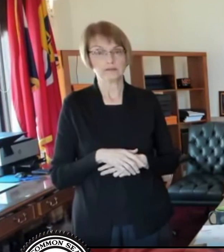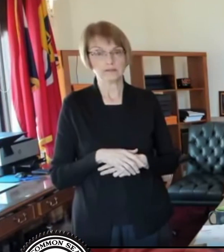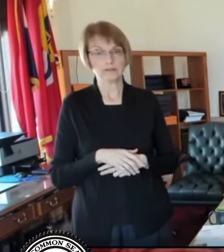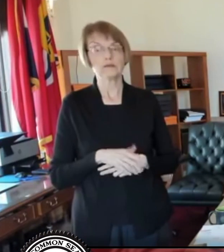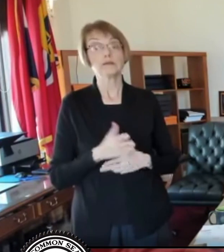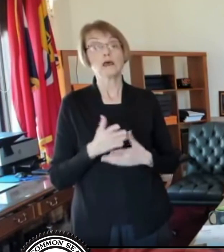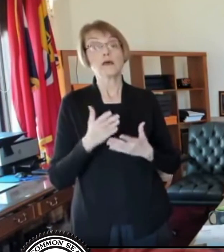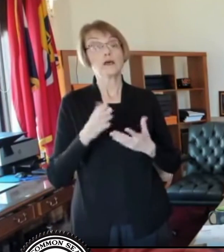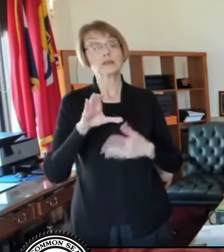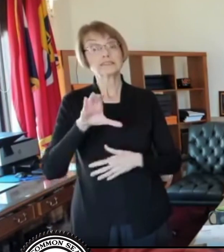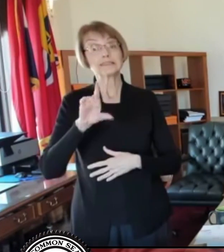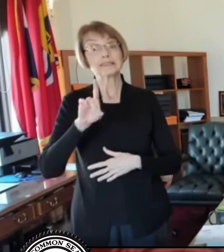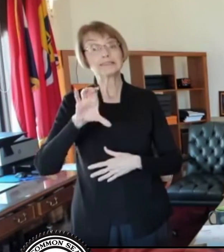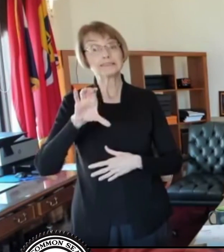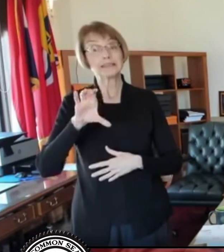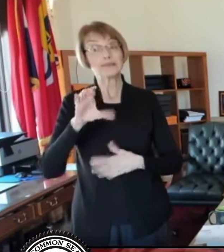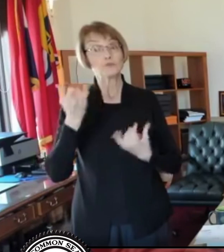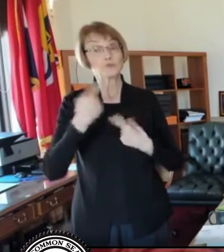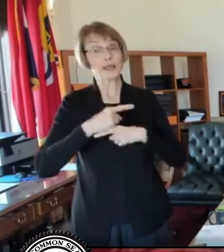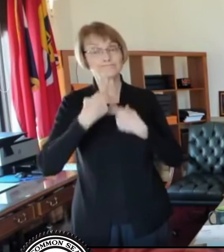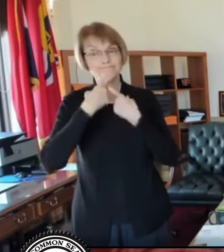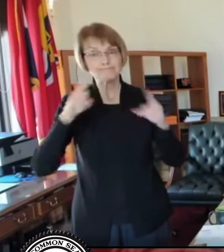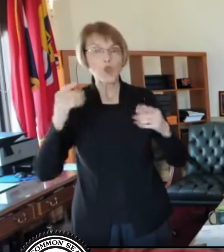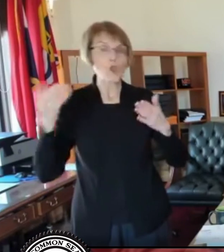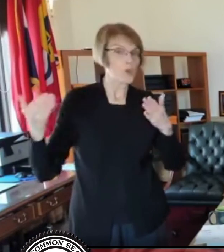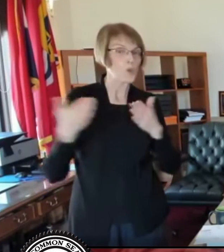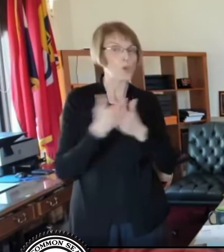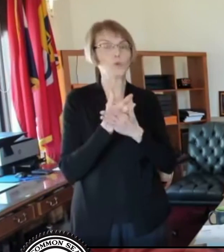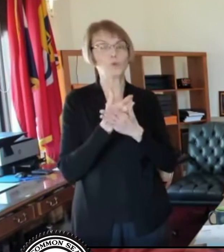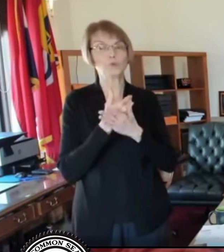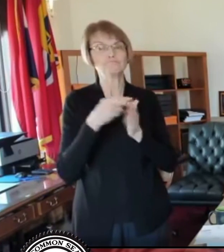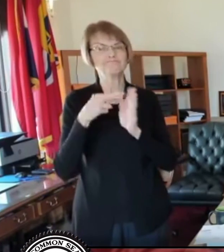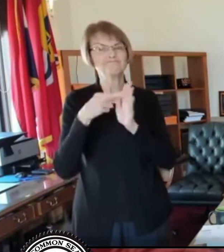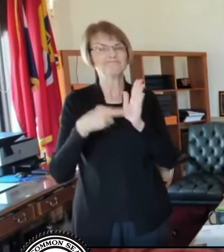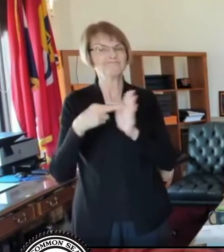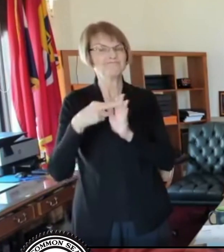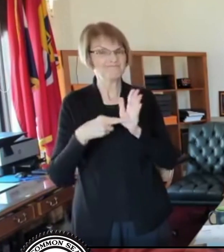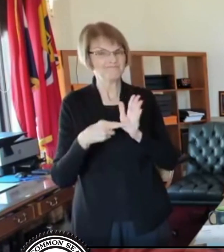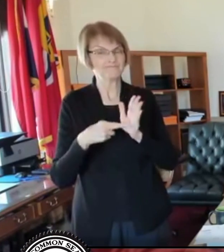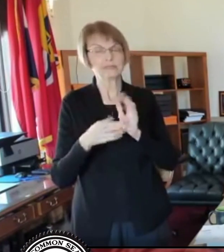CDC guidelines, a few, and